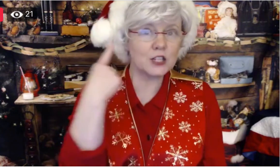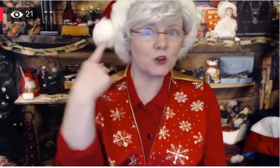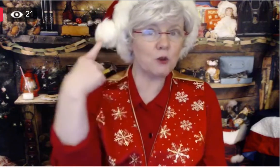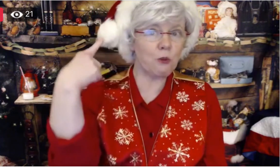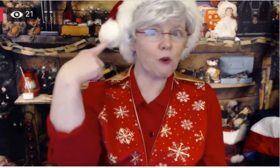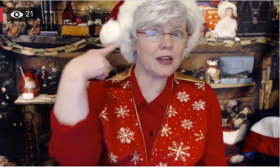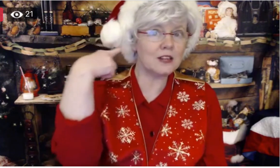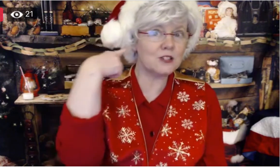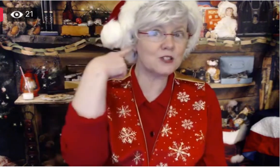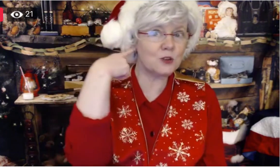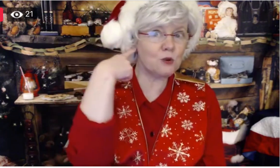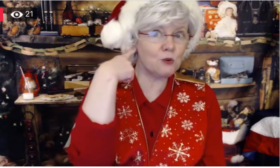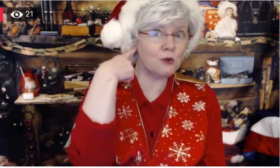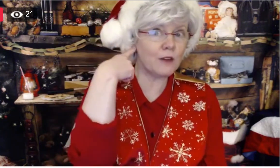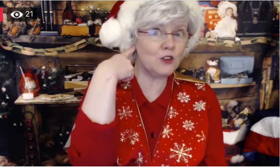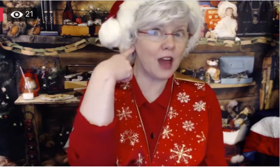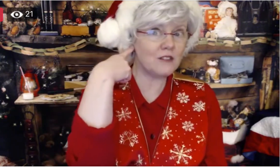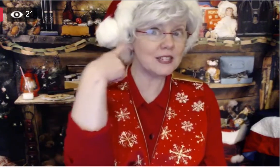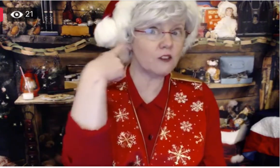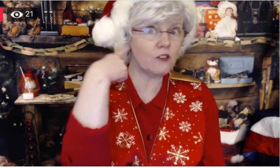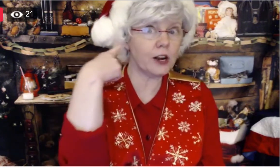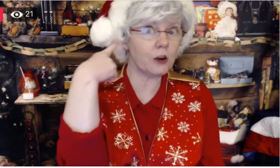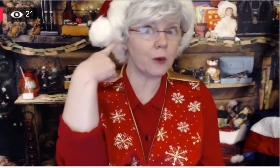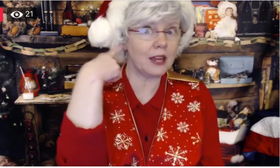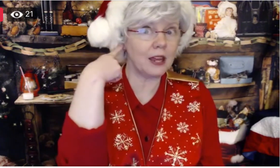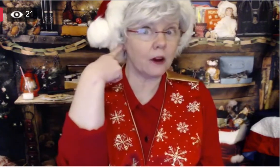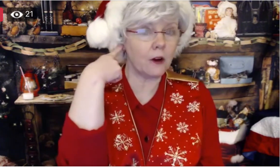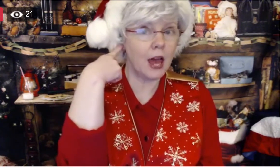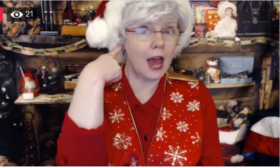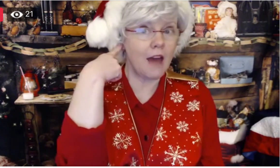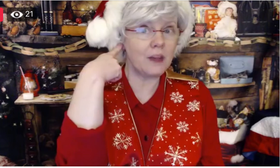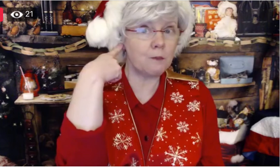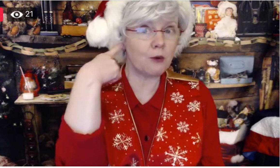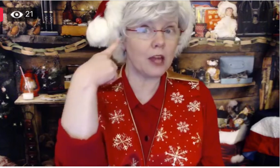you point to, if you have a silver earring here, and then bring